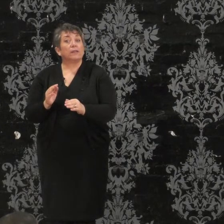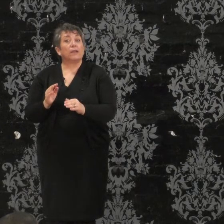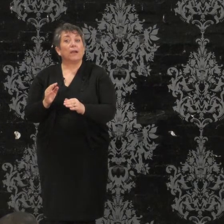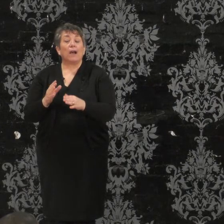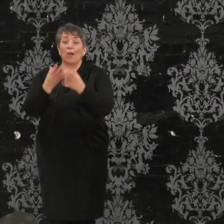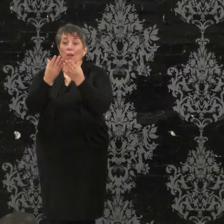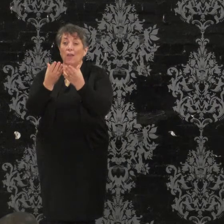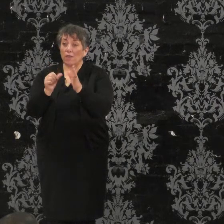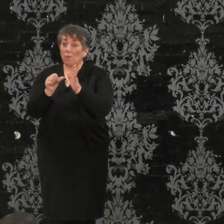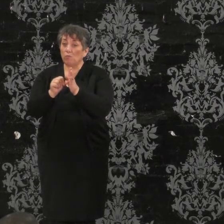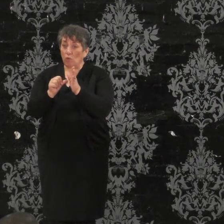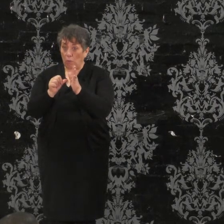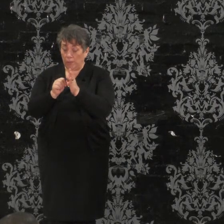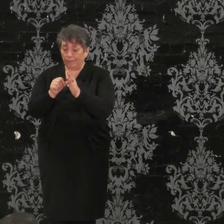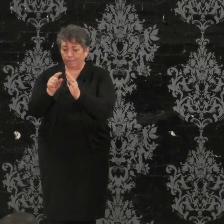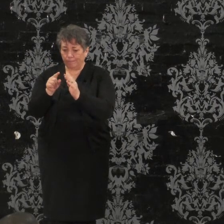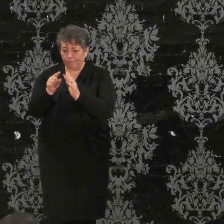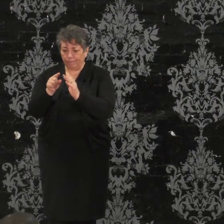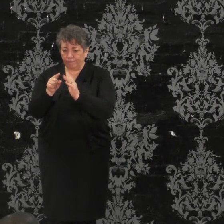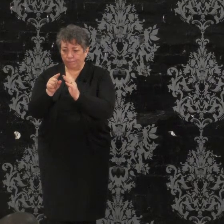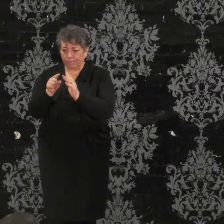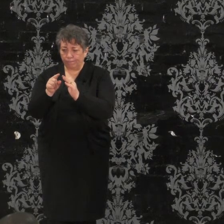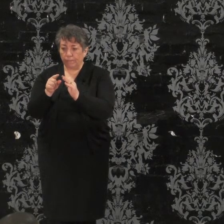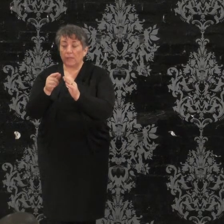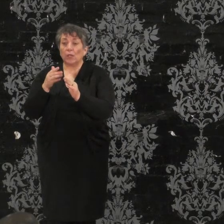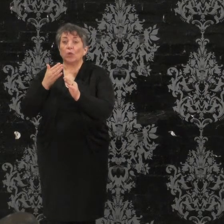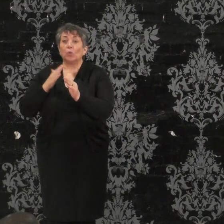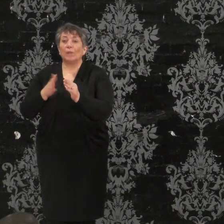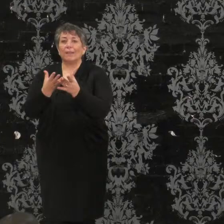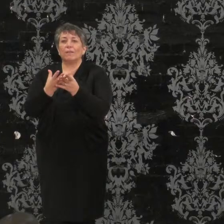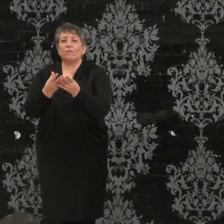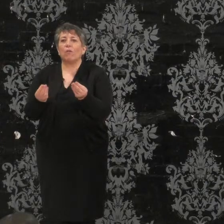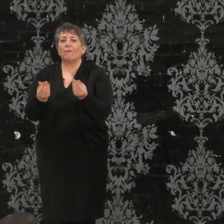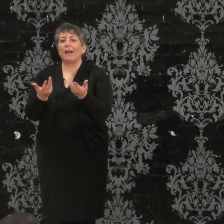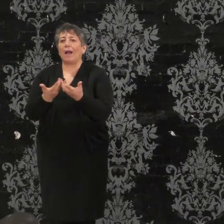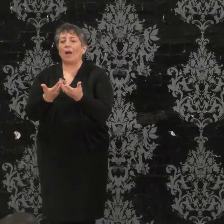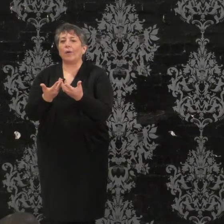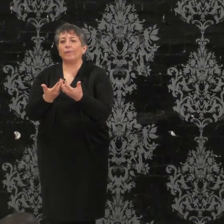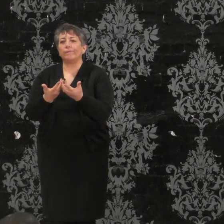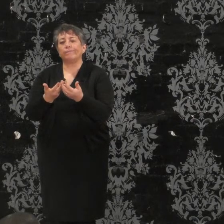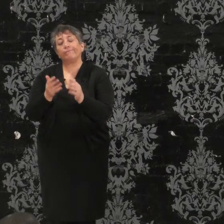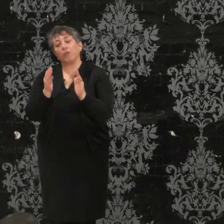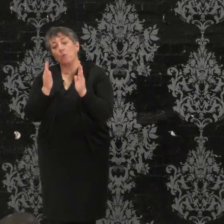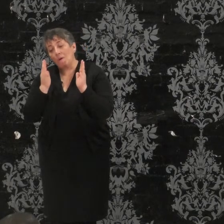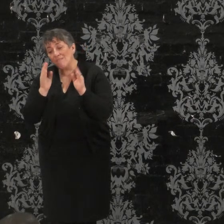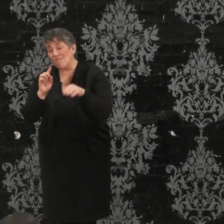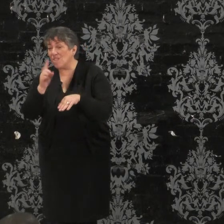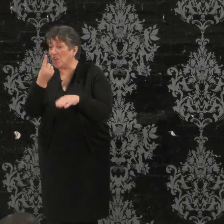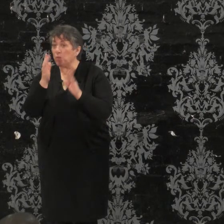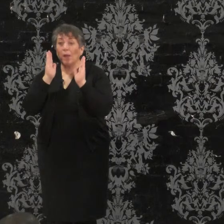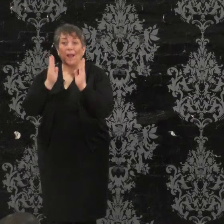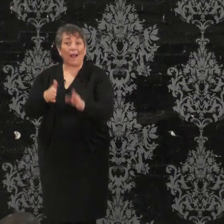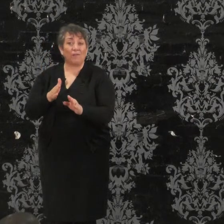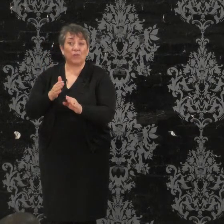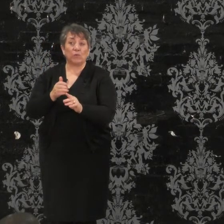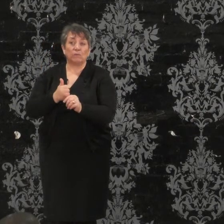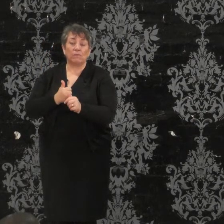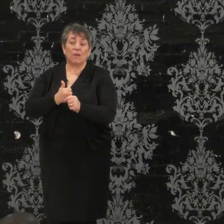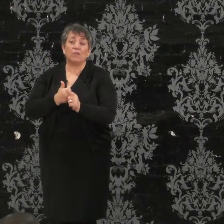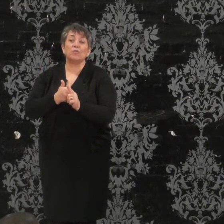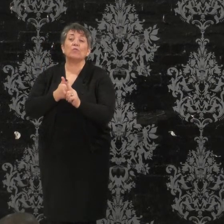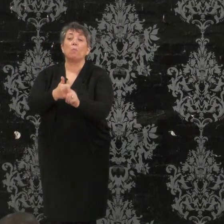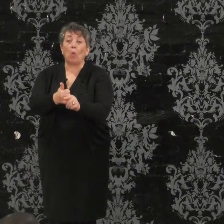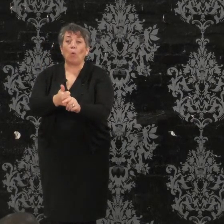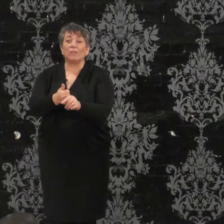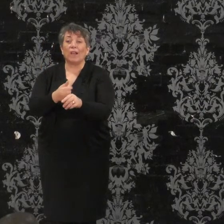solution is always going to be to support the police, to stem the awful bloodshed,